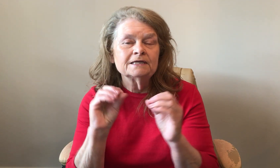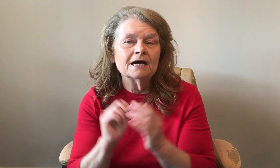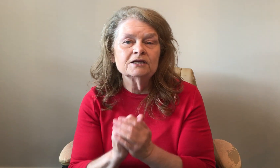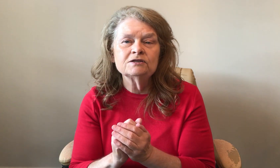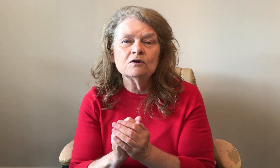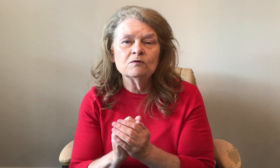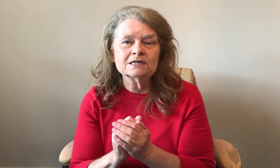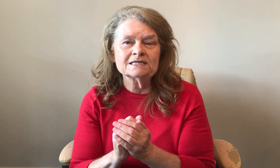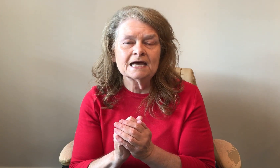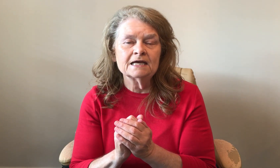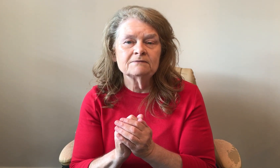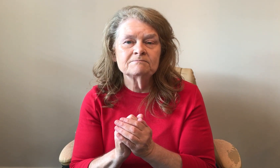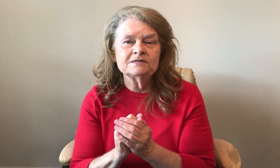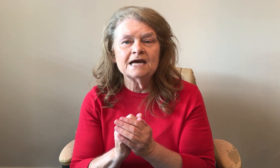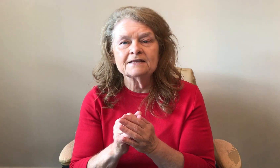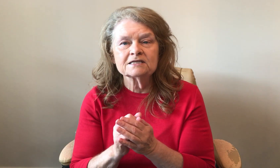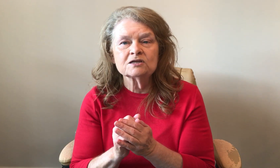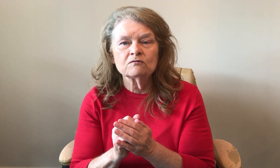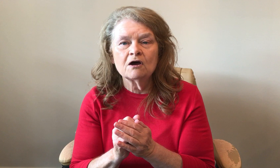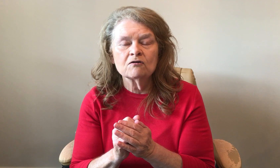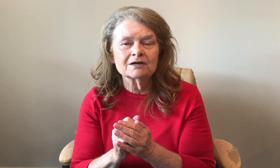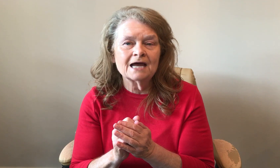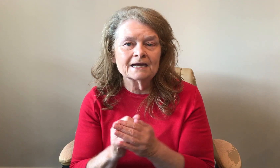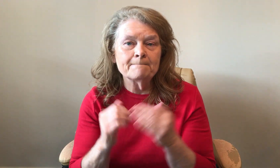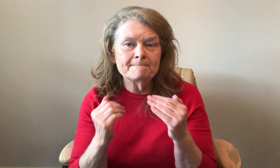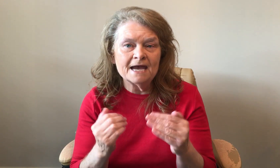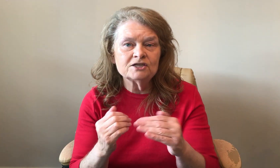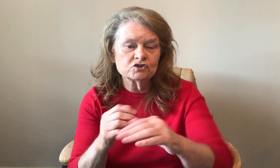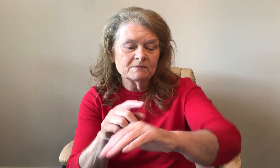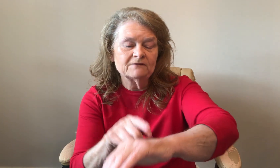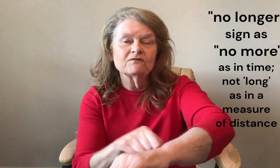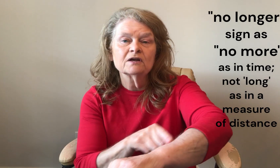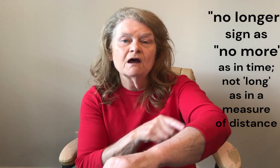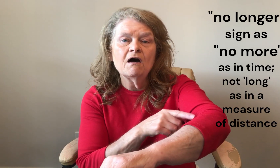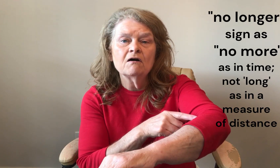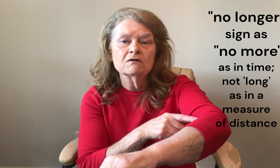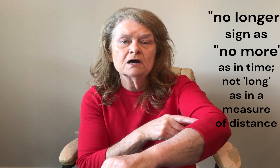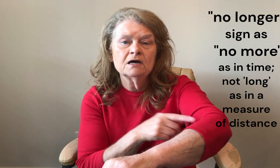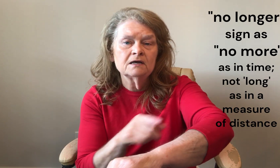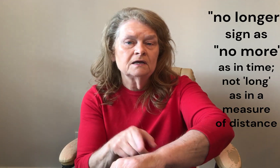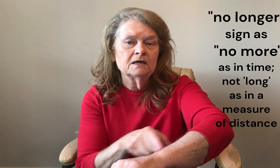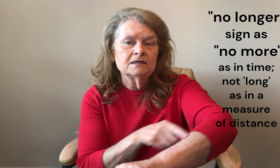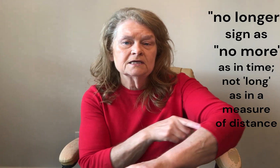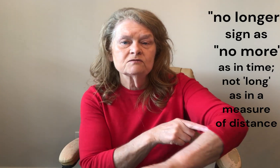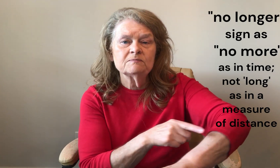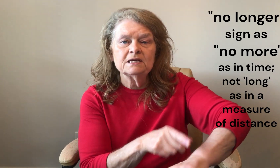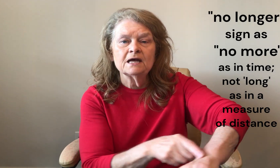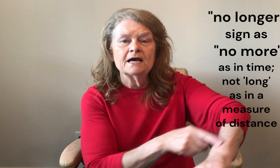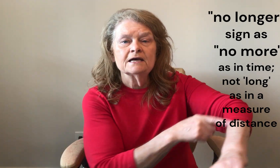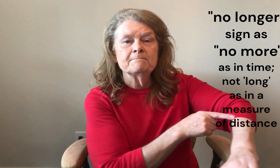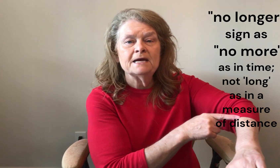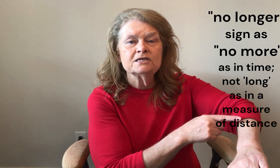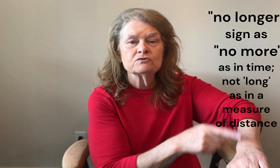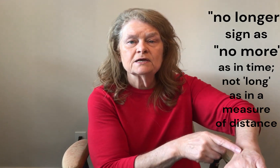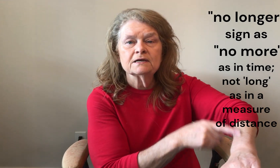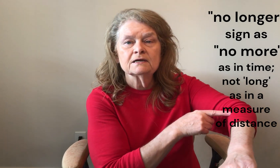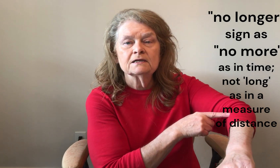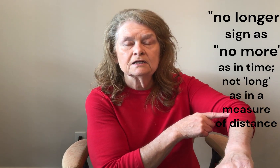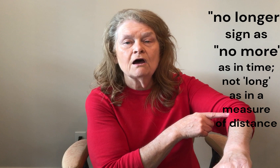you don't want to say death is no longer like a measurement for long. This would be like a measuring